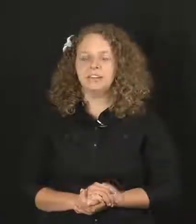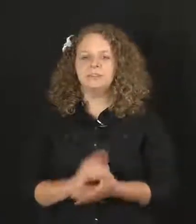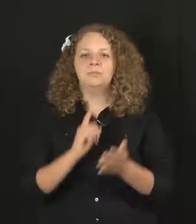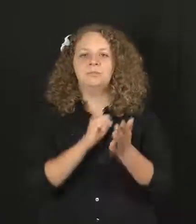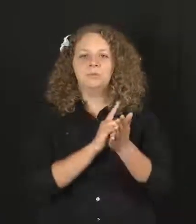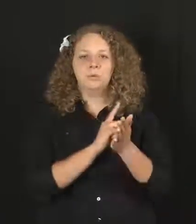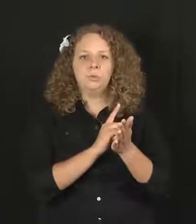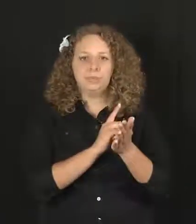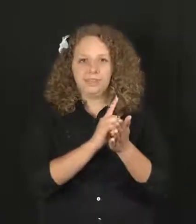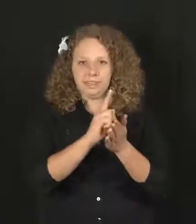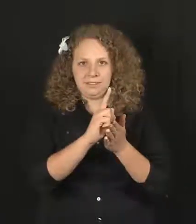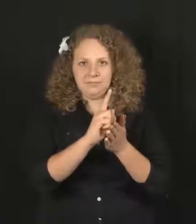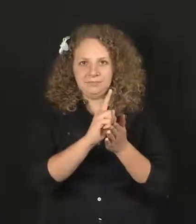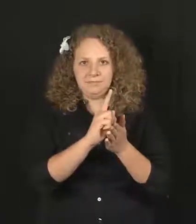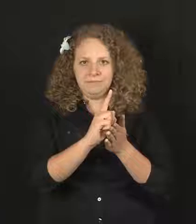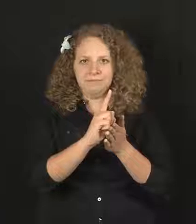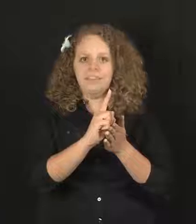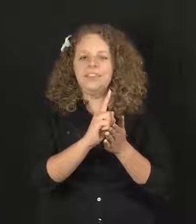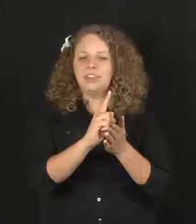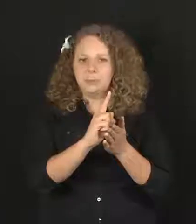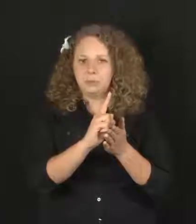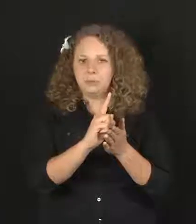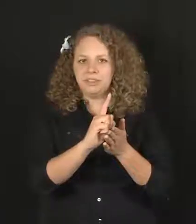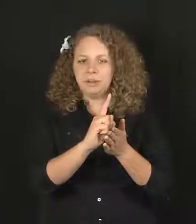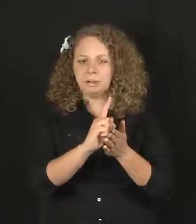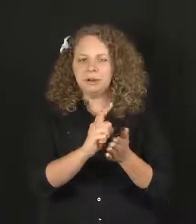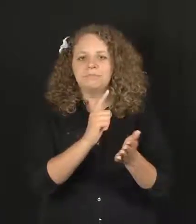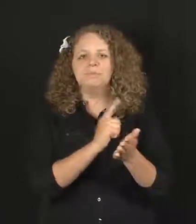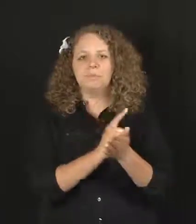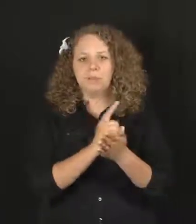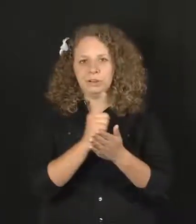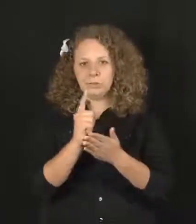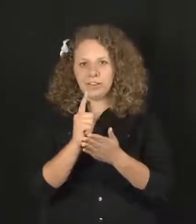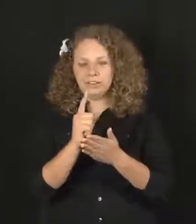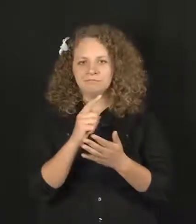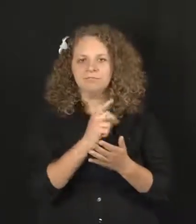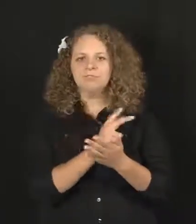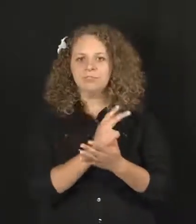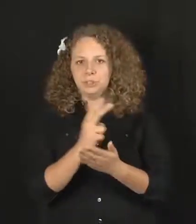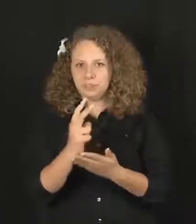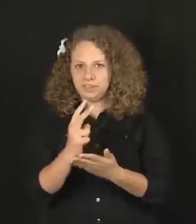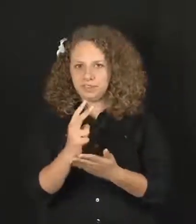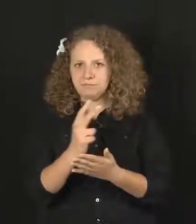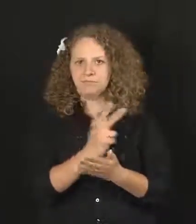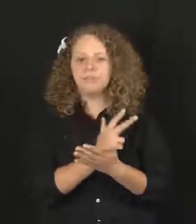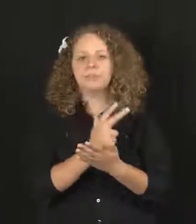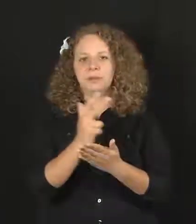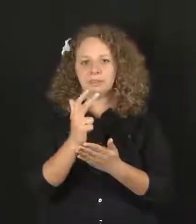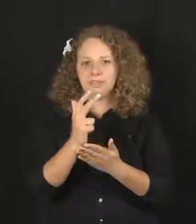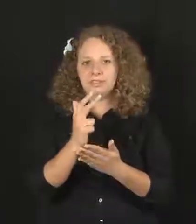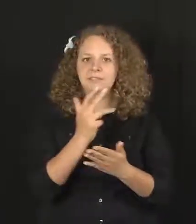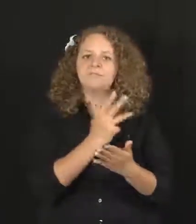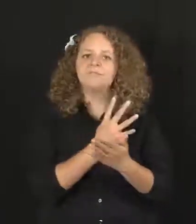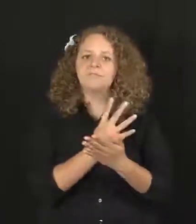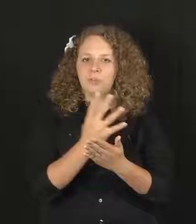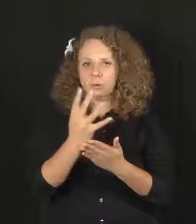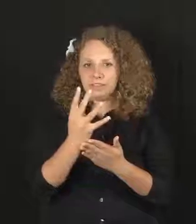sign week, and then incorporate the number. 1 week, 2 week, 3 weeks, 4